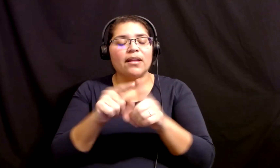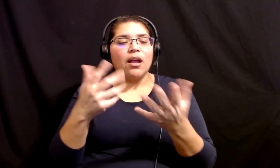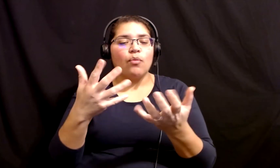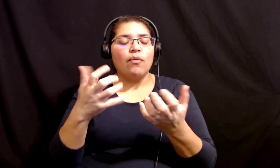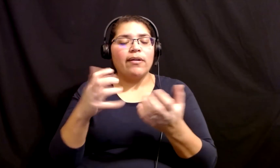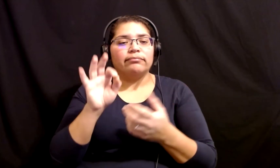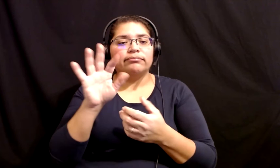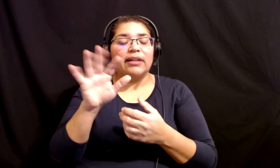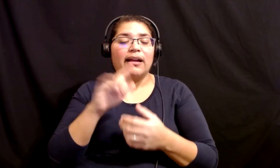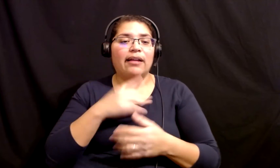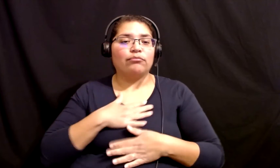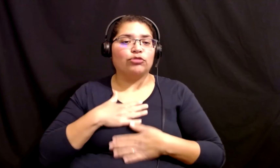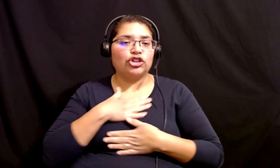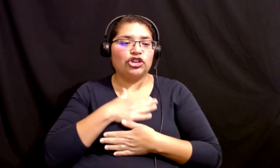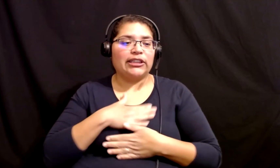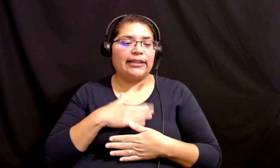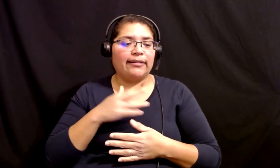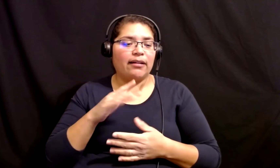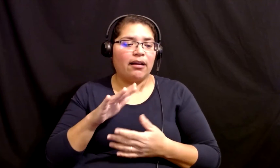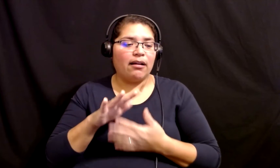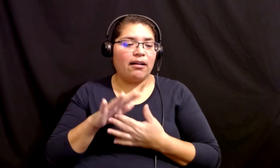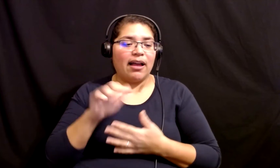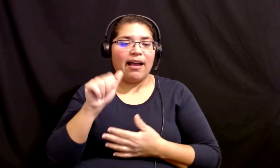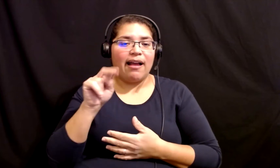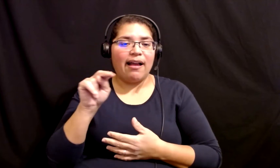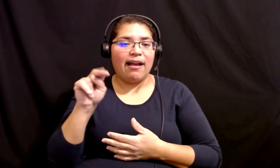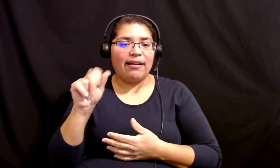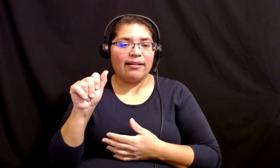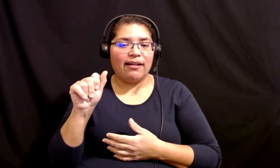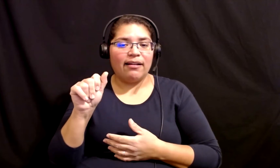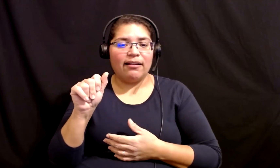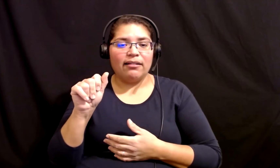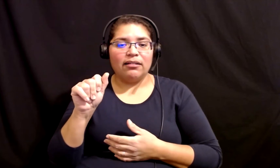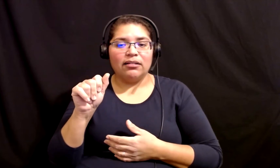I appreciated Anna's